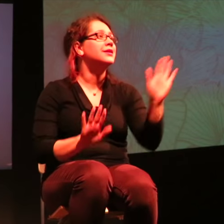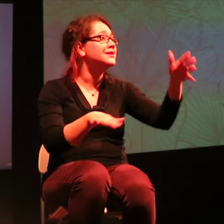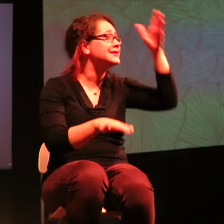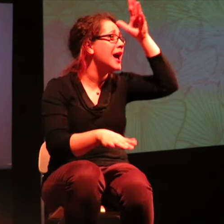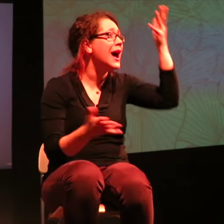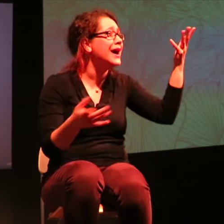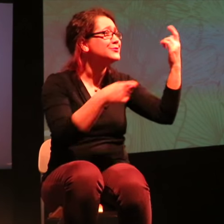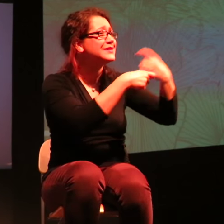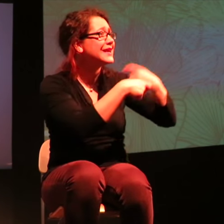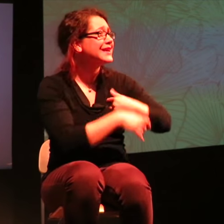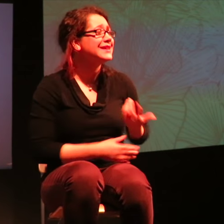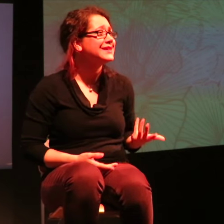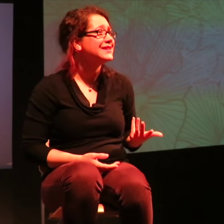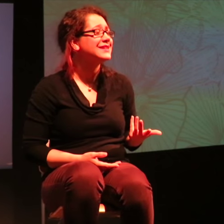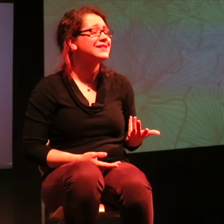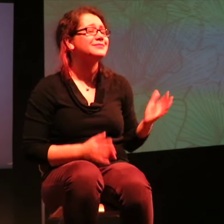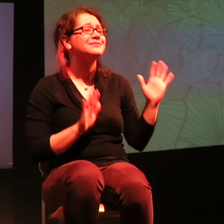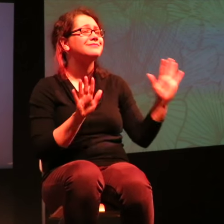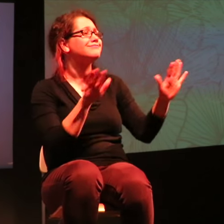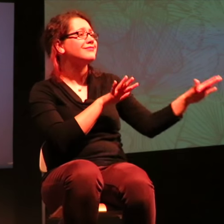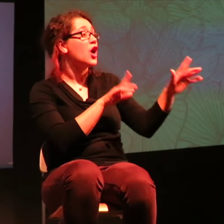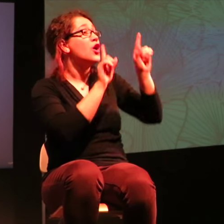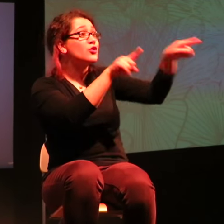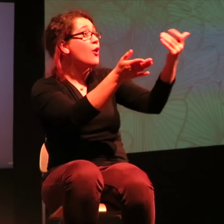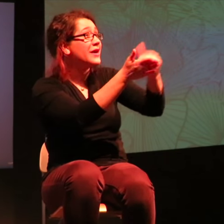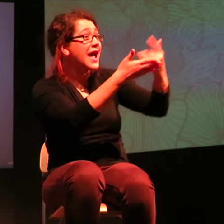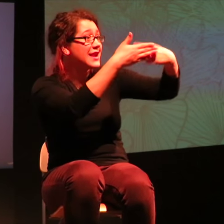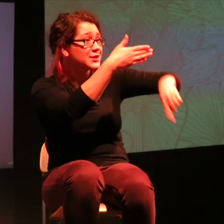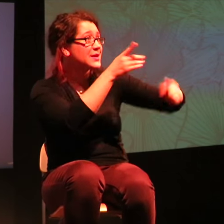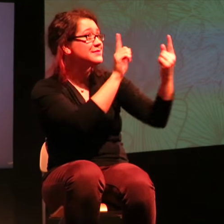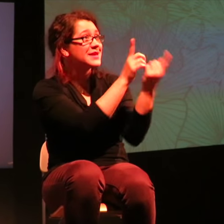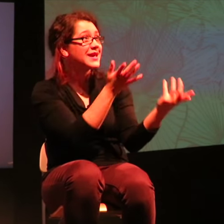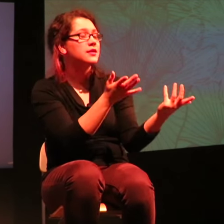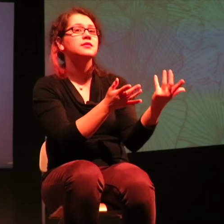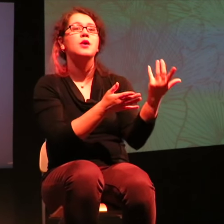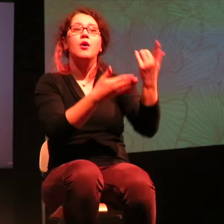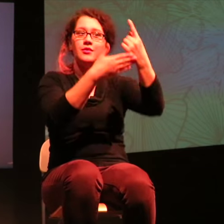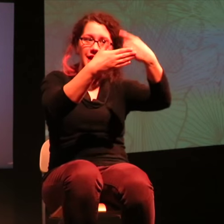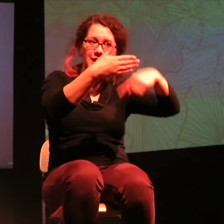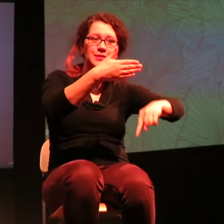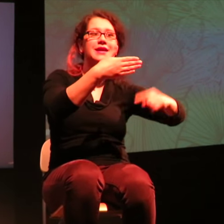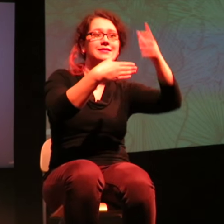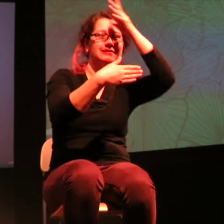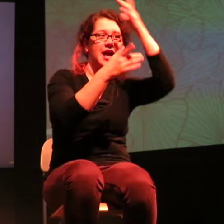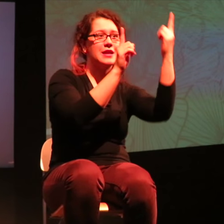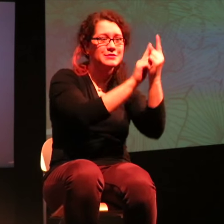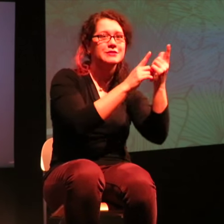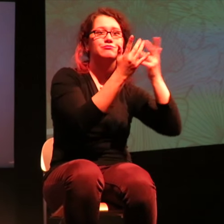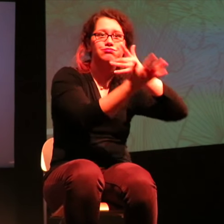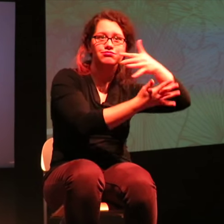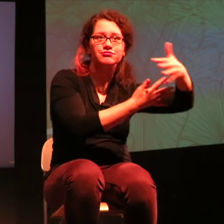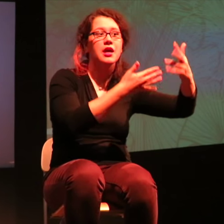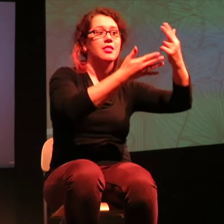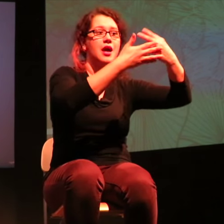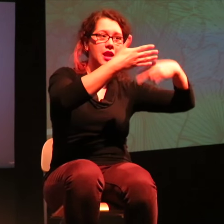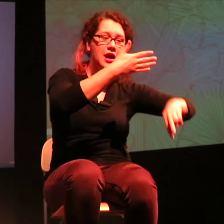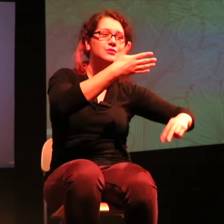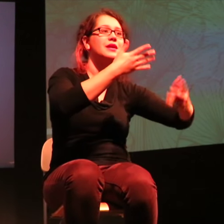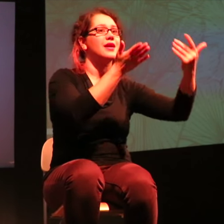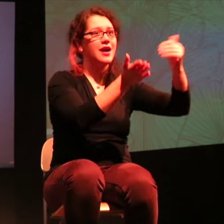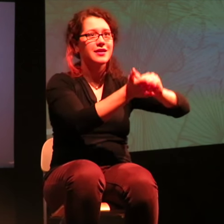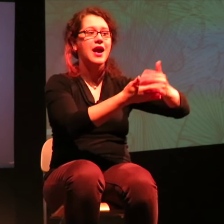Dad, are you kidding me? Go meet with him next week. And so my dad meets with him next week. And then he meets with Pastor Mel again the next week,